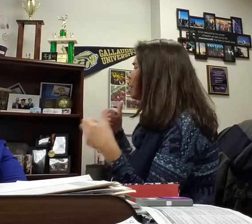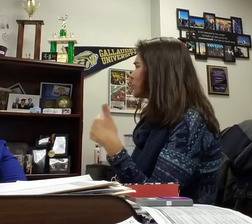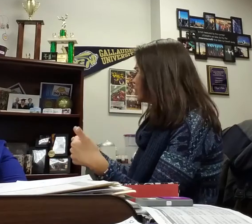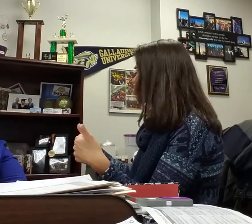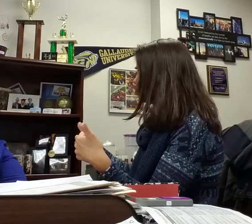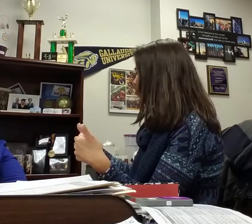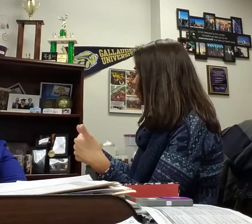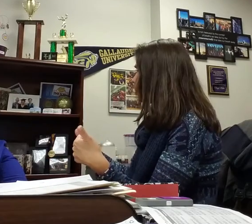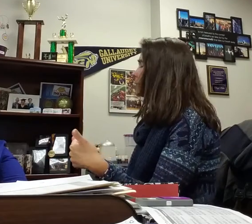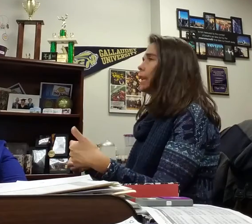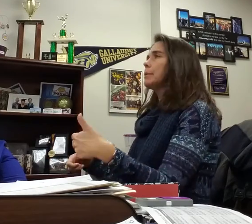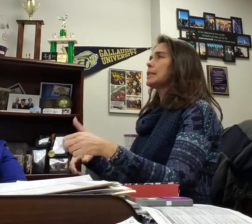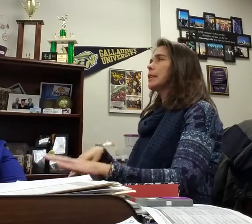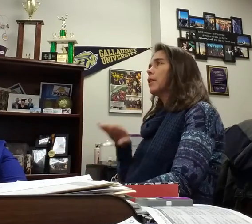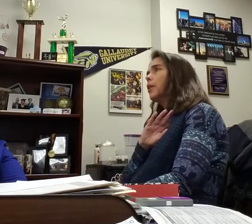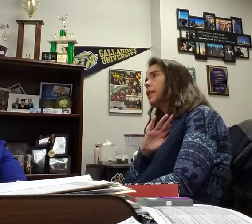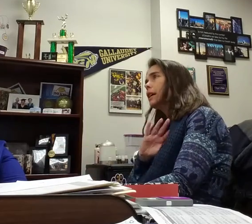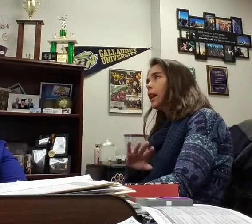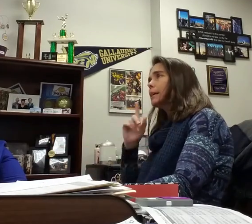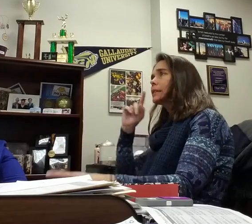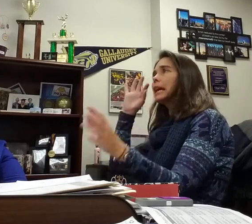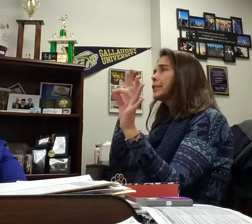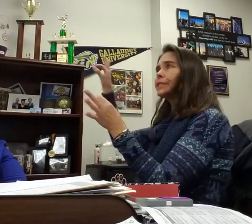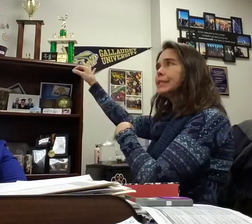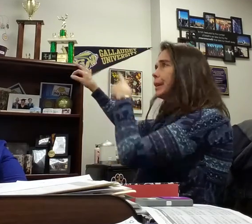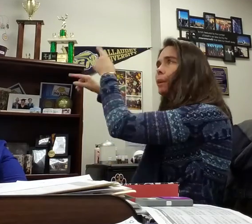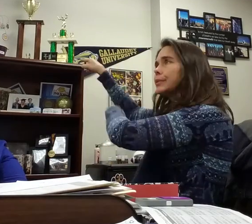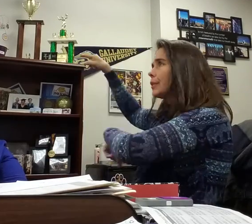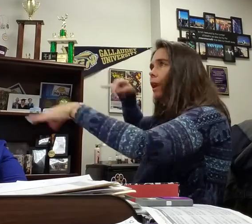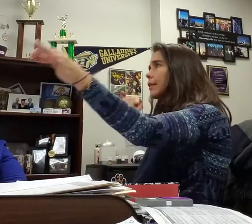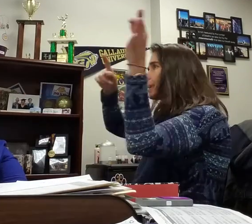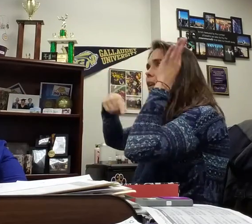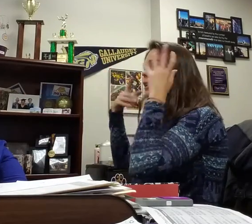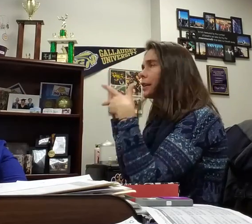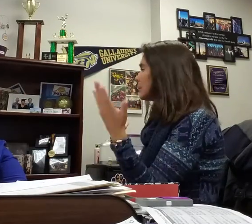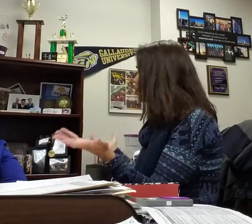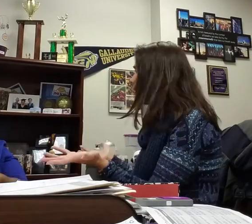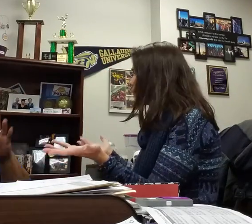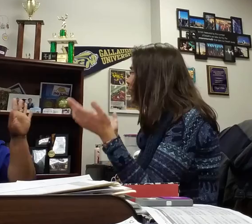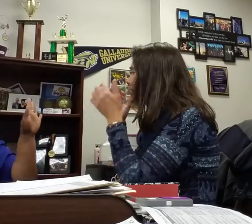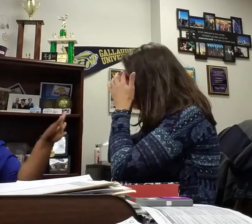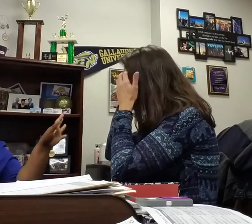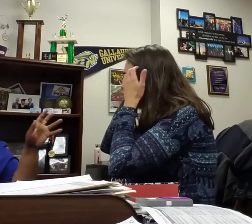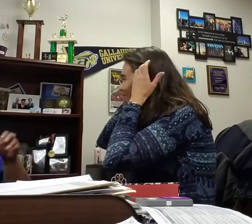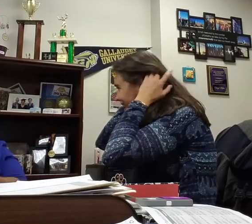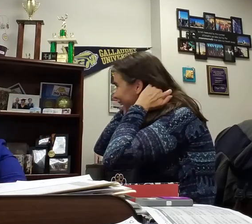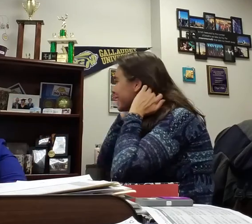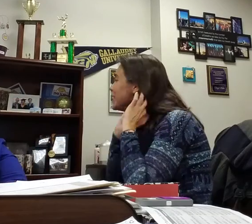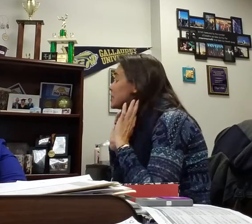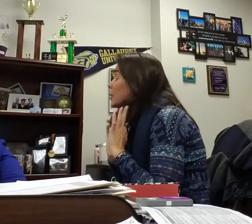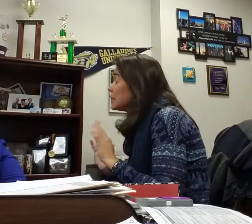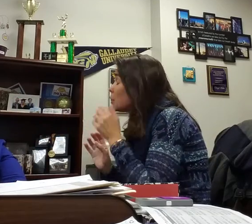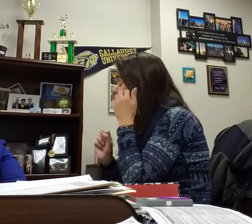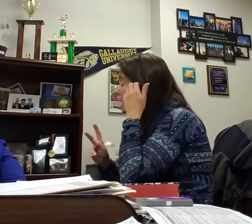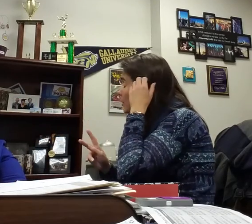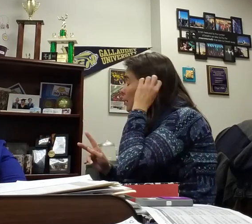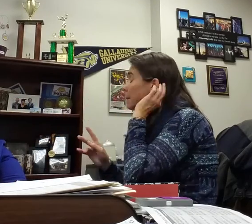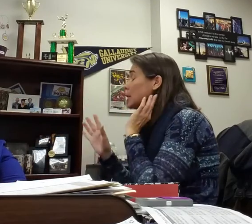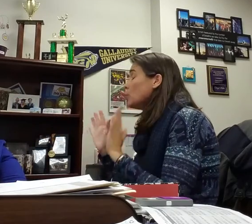We're good. Yeah. Because then everybody's going to go, oh, thank God, because I couldn't see what was going on over here. Yeah, And it 'cause I was a thought hot she mess. was- yeah. Yeah. Okay. So it's okay to do that, but you want